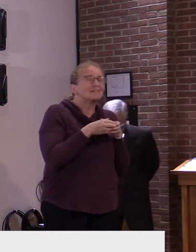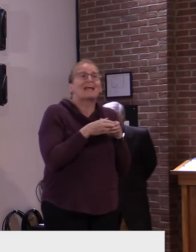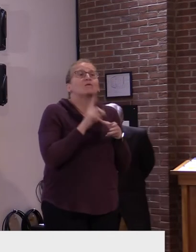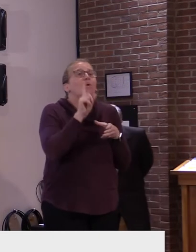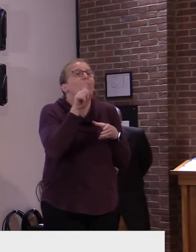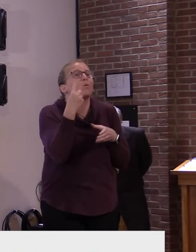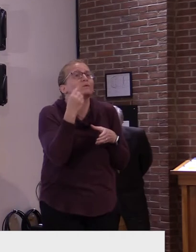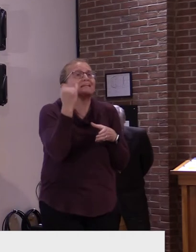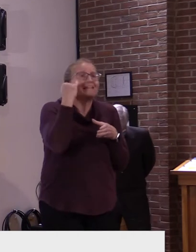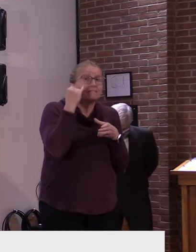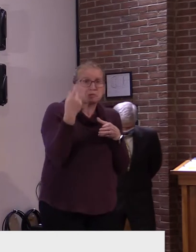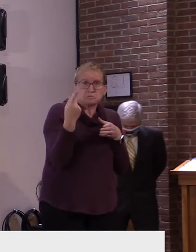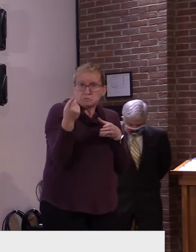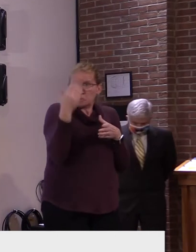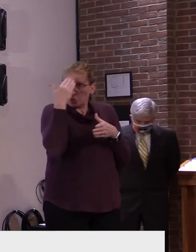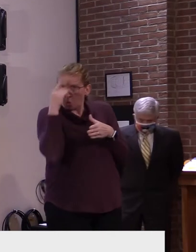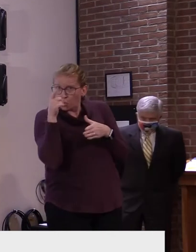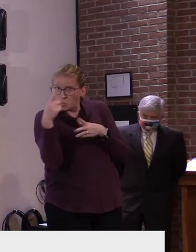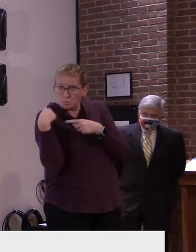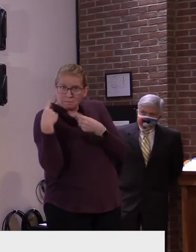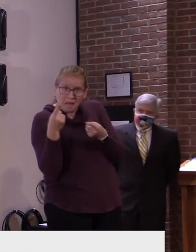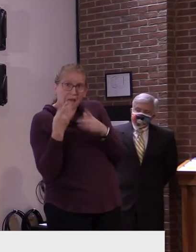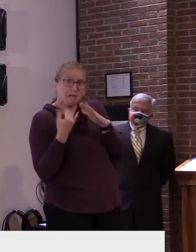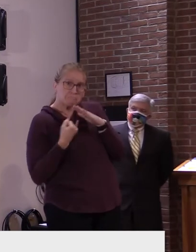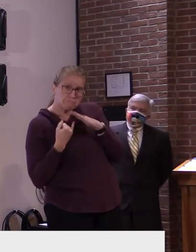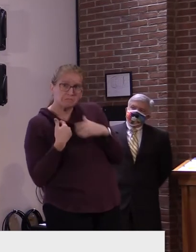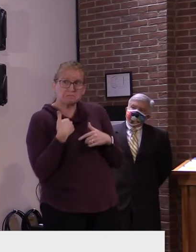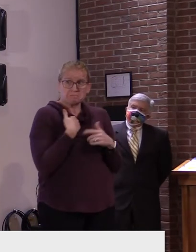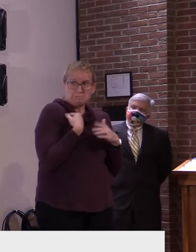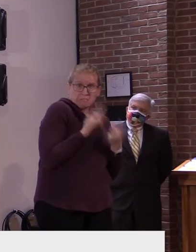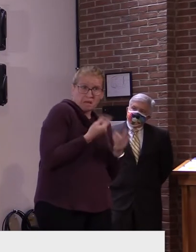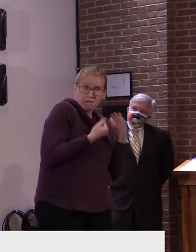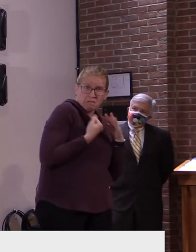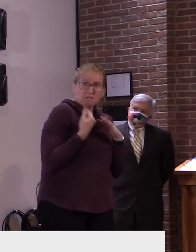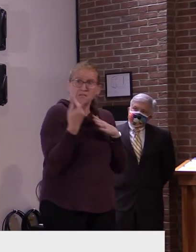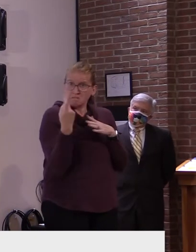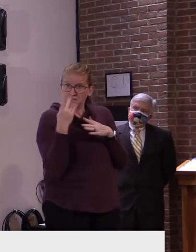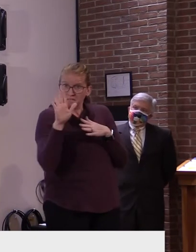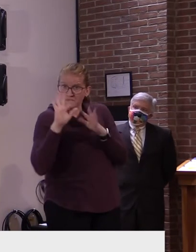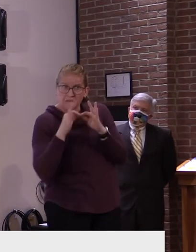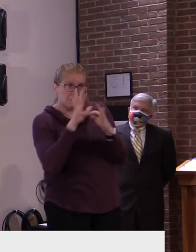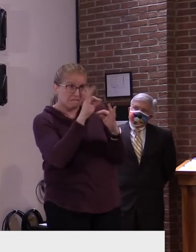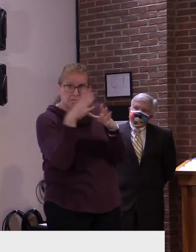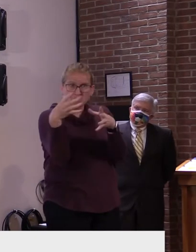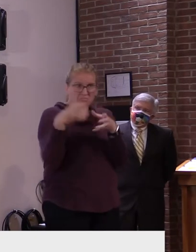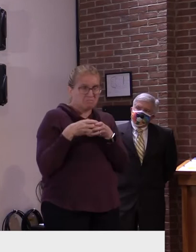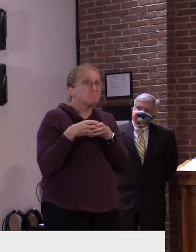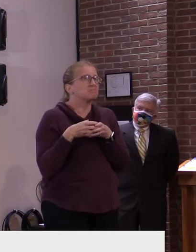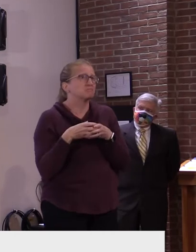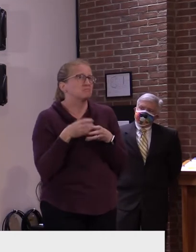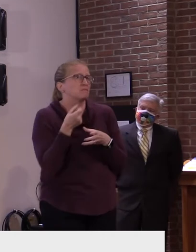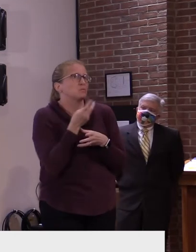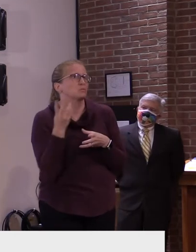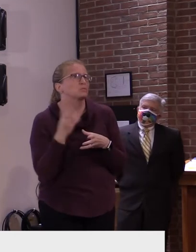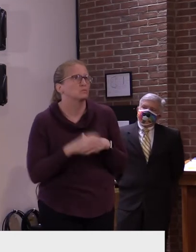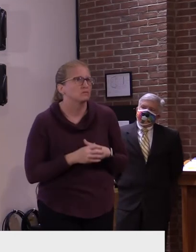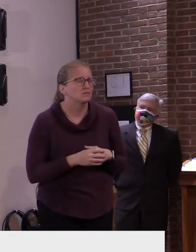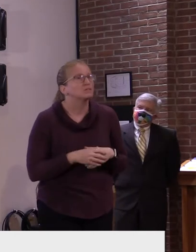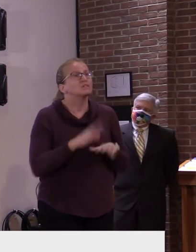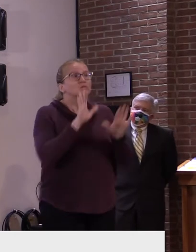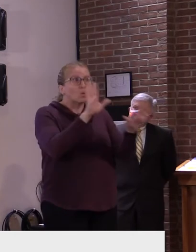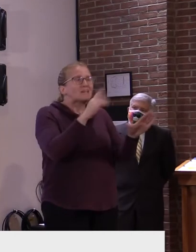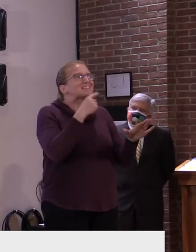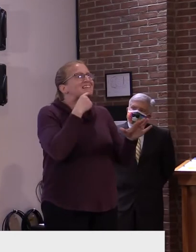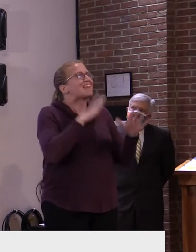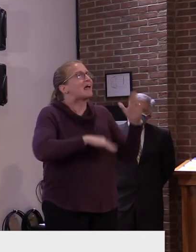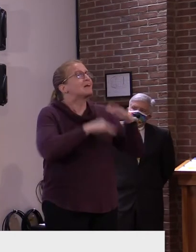households and i want to emphasize the or fewer because that does not mean you should have 10 people